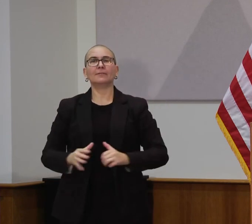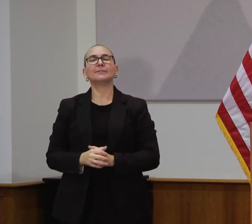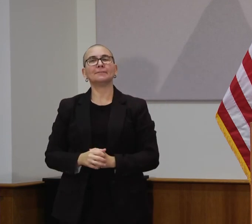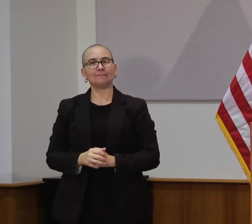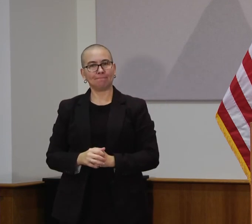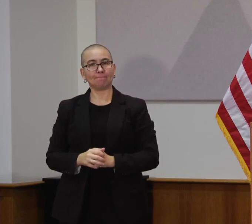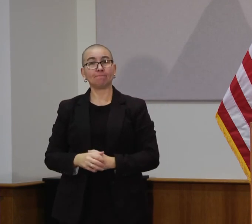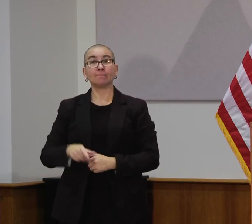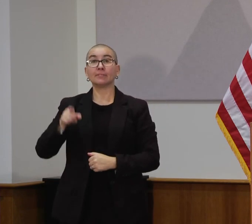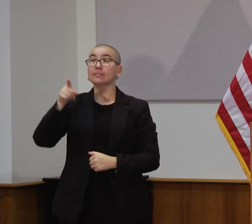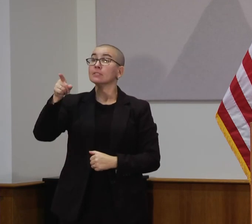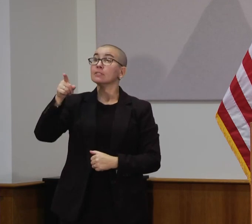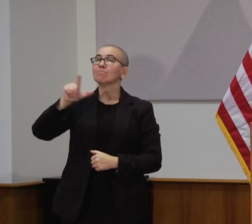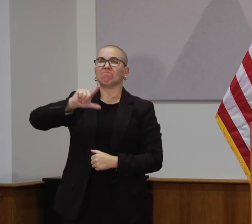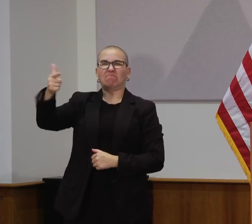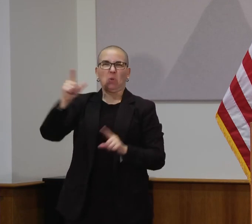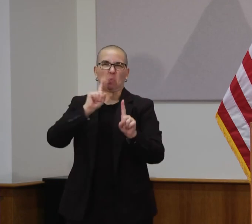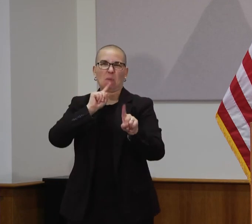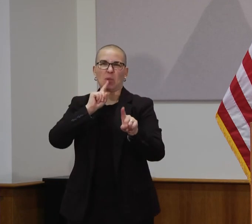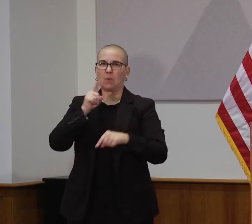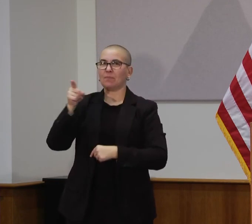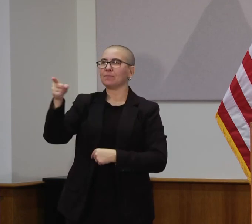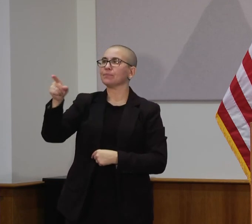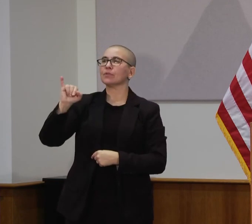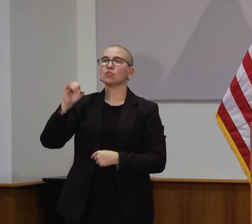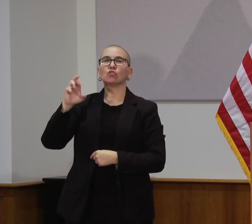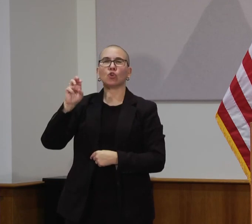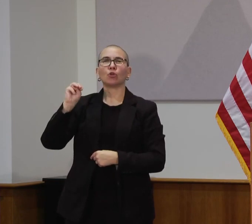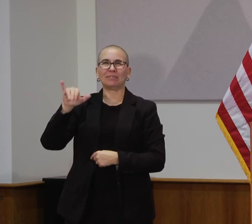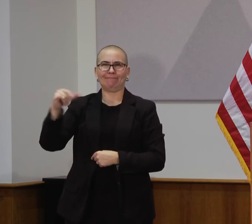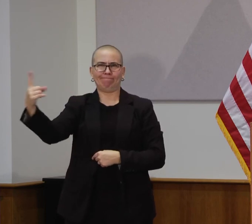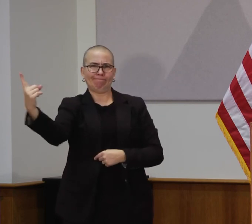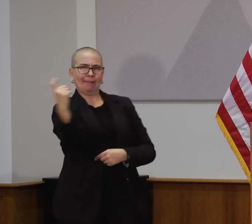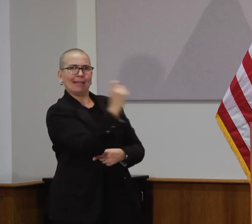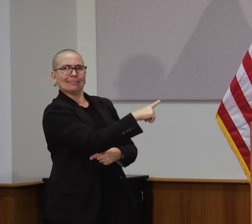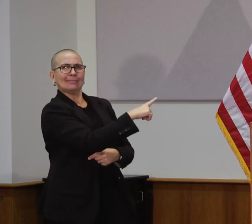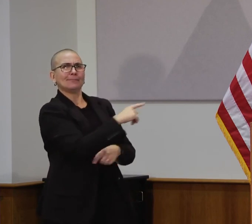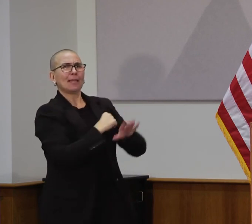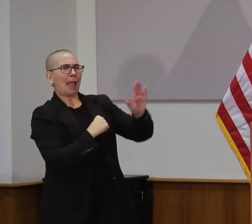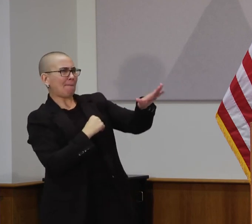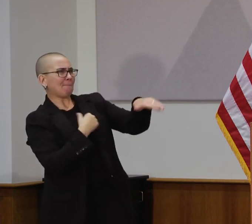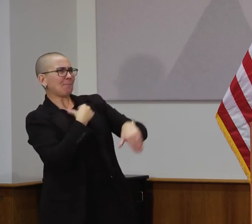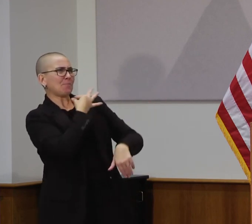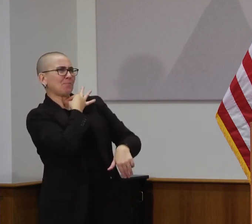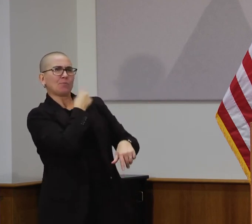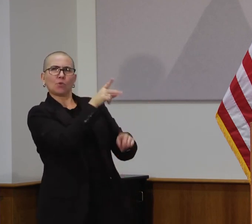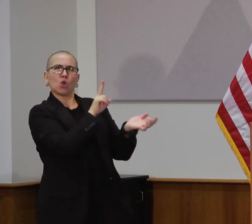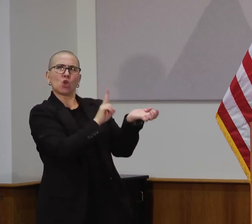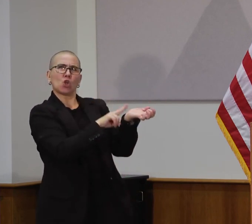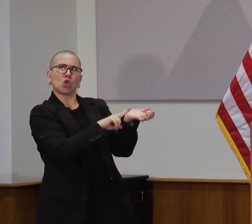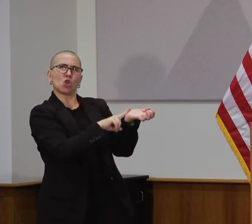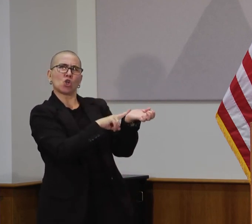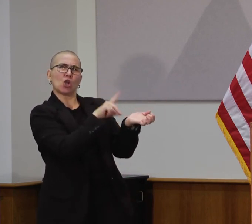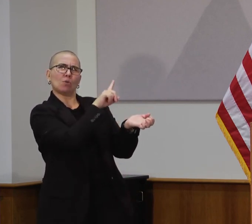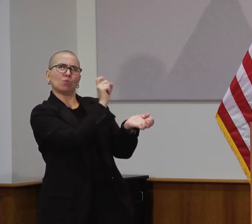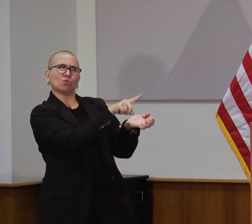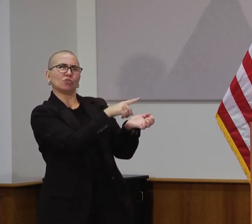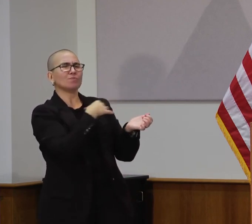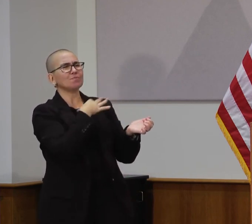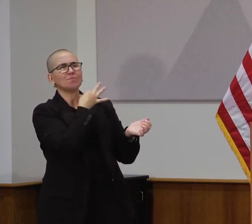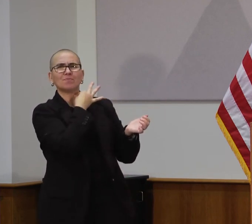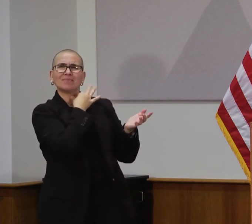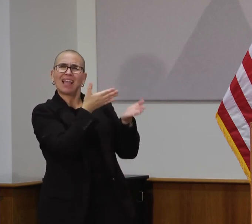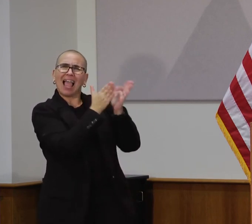Governor, as the nurse noted, that some nurses are being asked to go beyond their scope of practice or to practice in ways